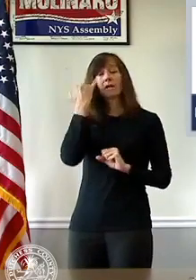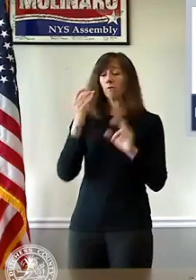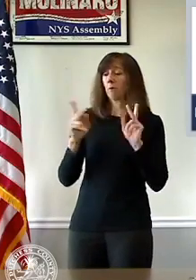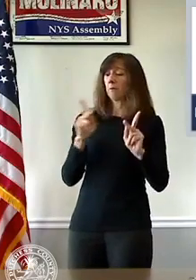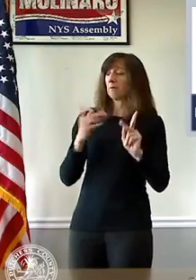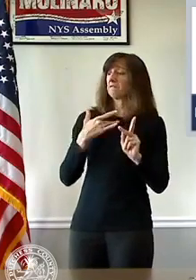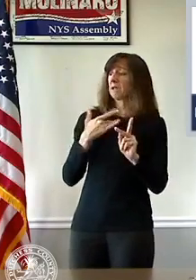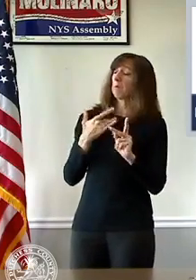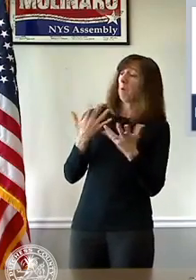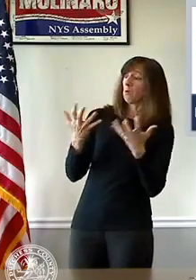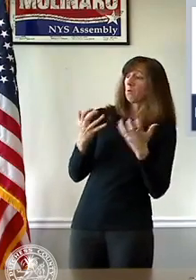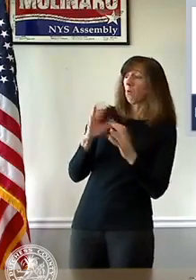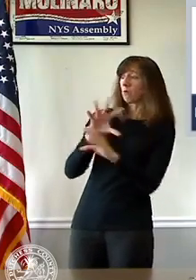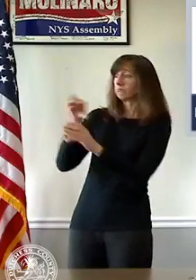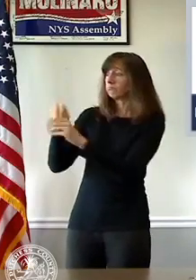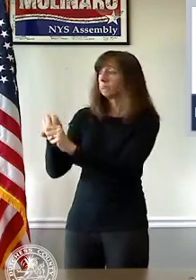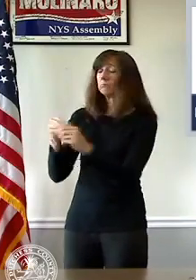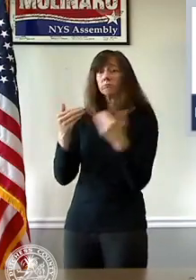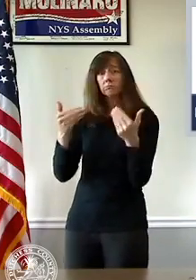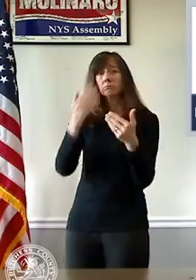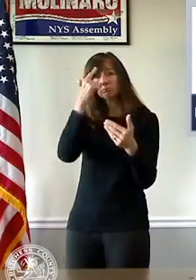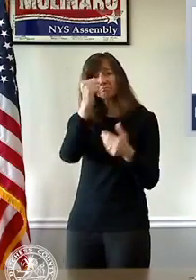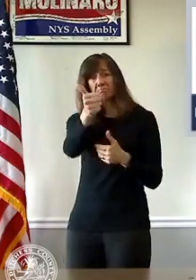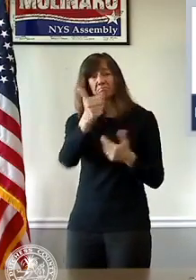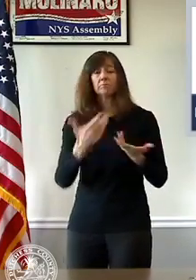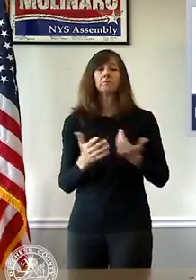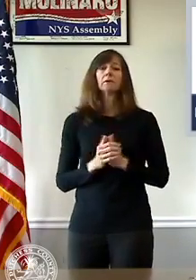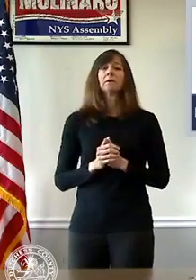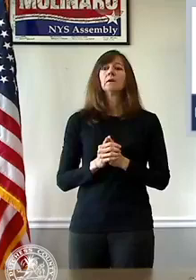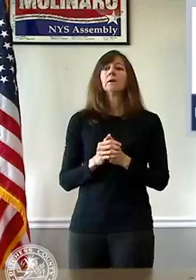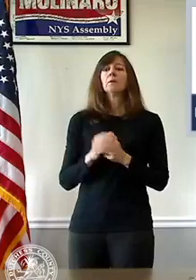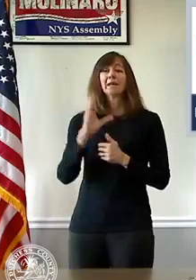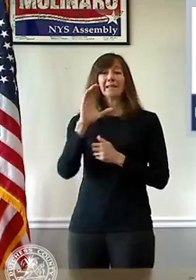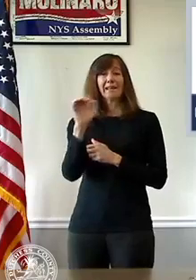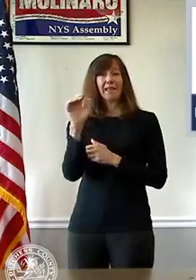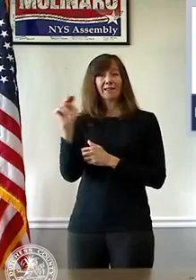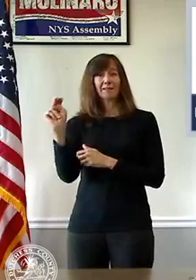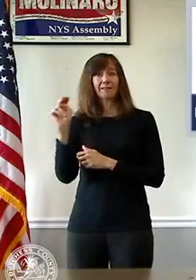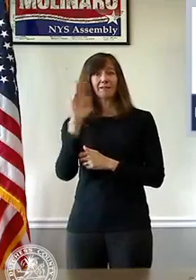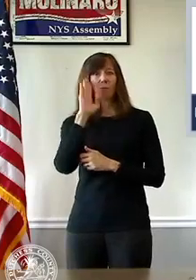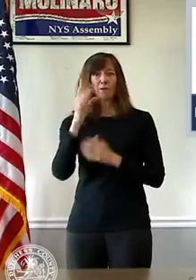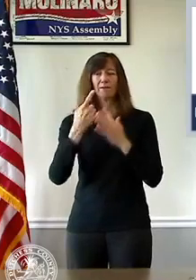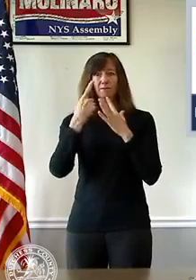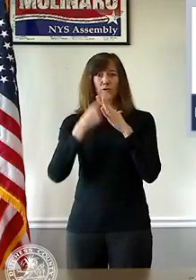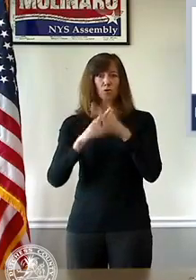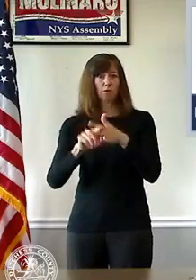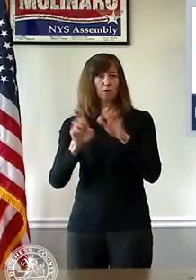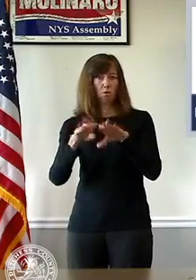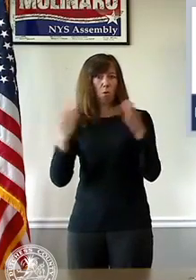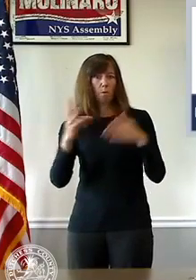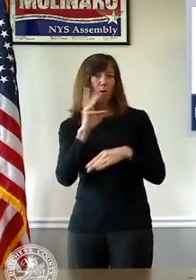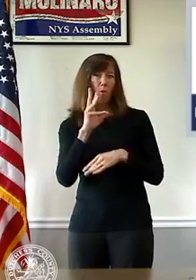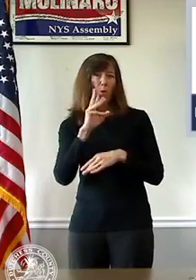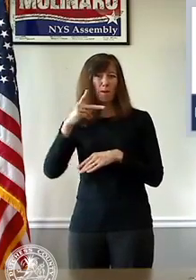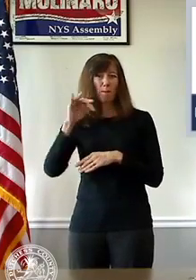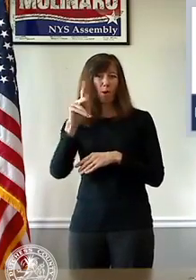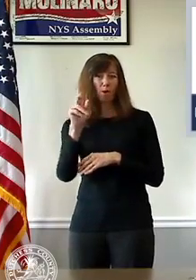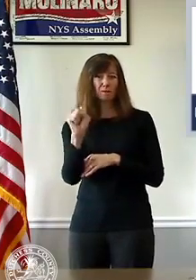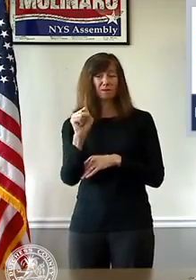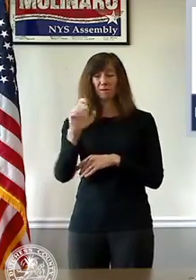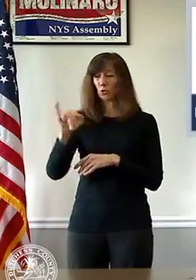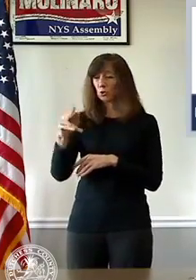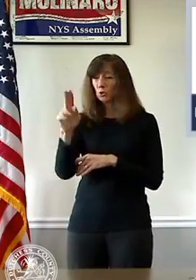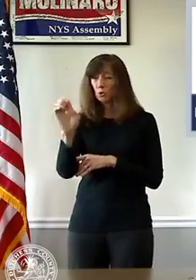participating. Connecticut on June the 1st, I believe, is going to move forward with water parks. If Connecticut is 2, 3, 4 weeks